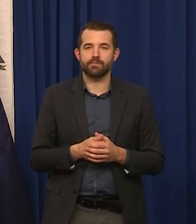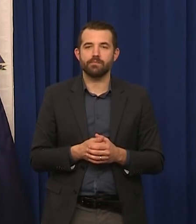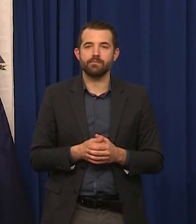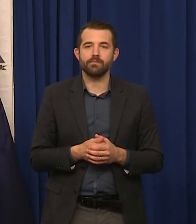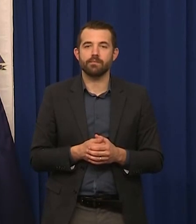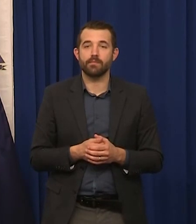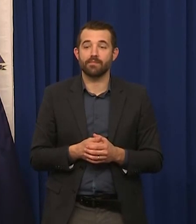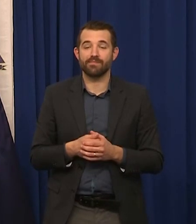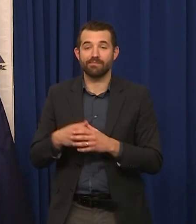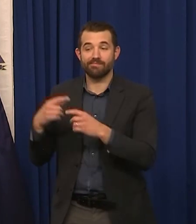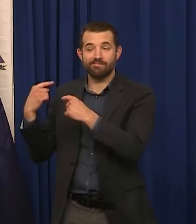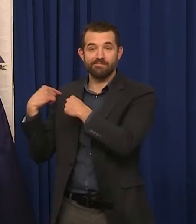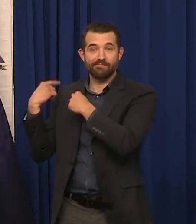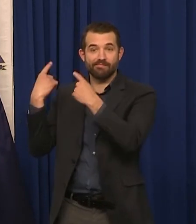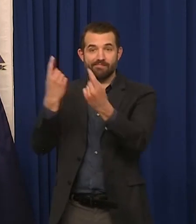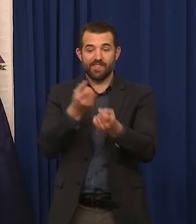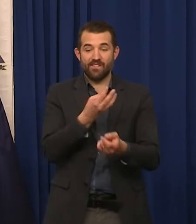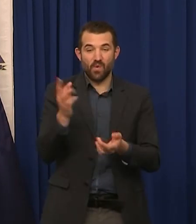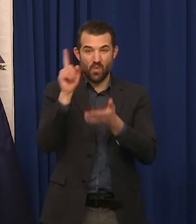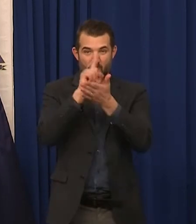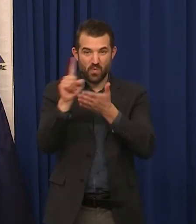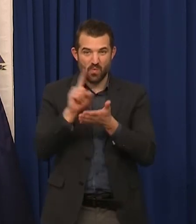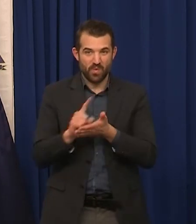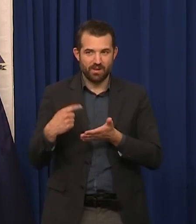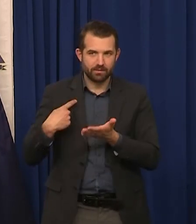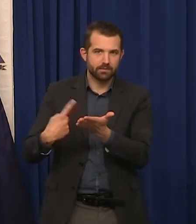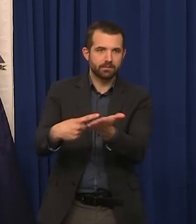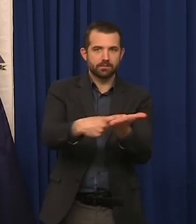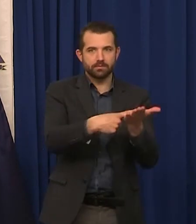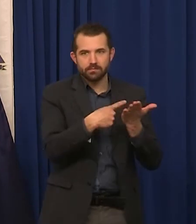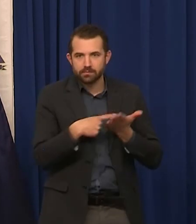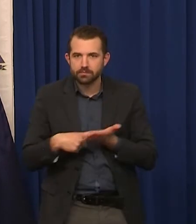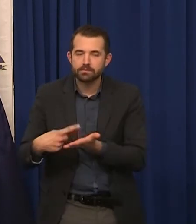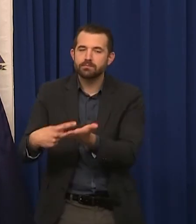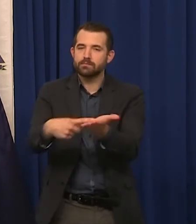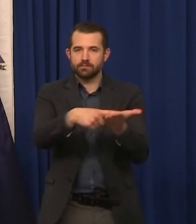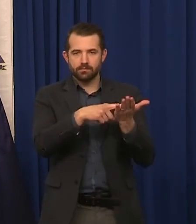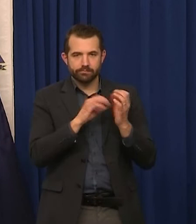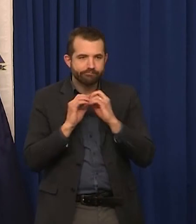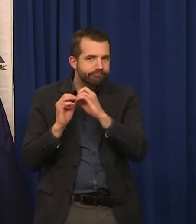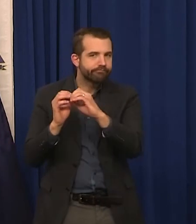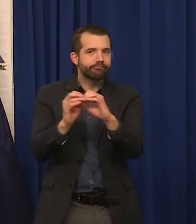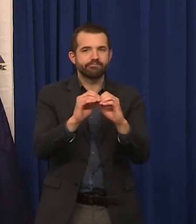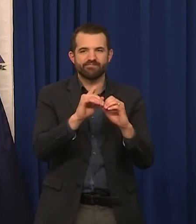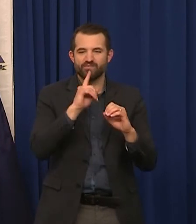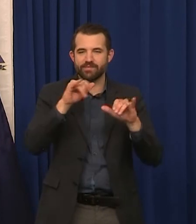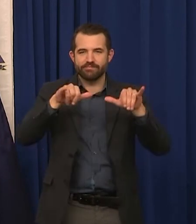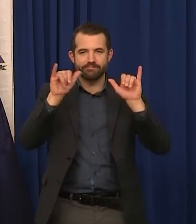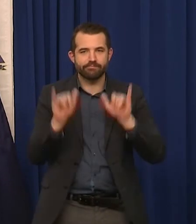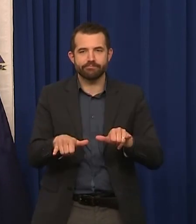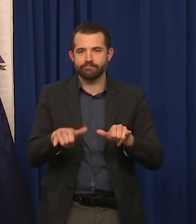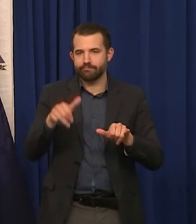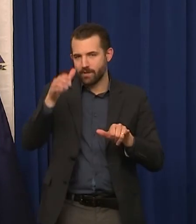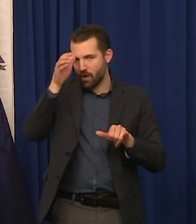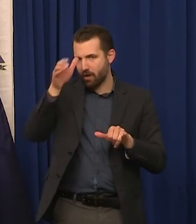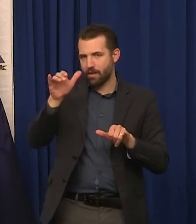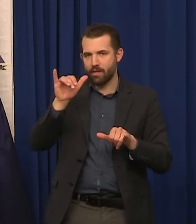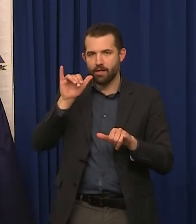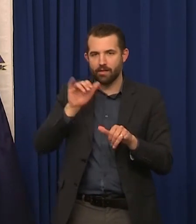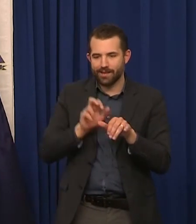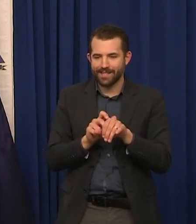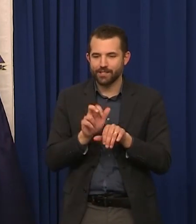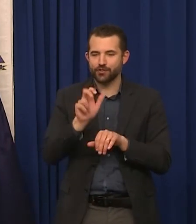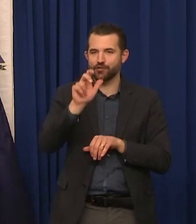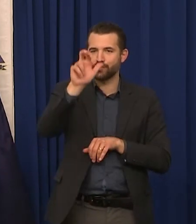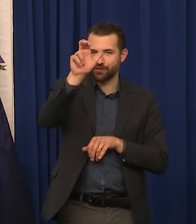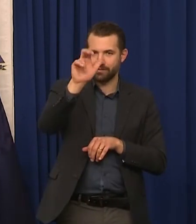meetings with most of our work, it's stepwise. I go back to that analogy of climbing the stairs. With respect to contact tracing,